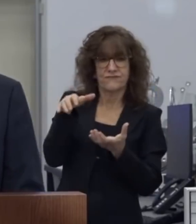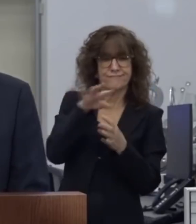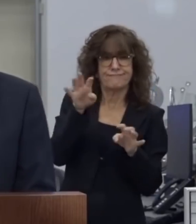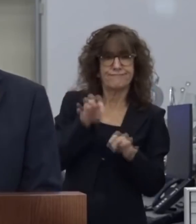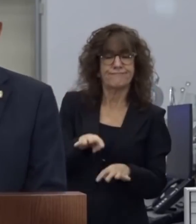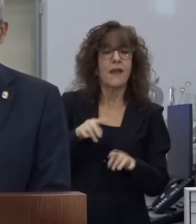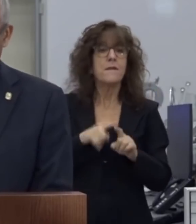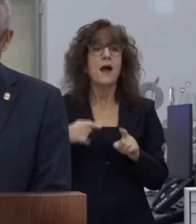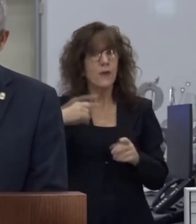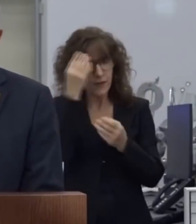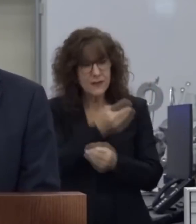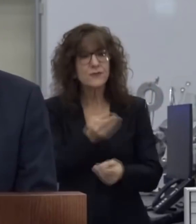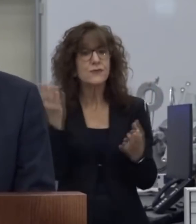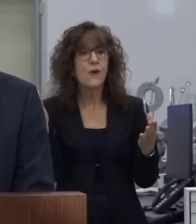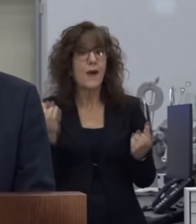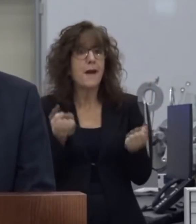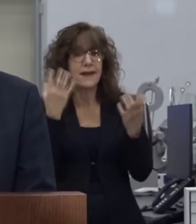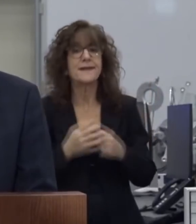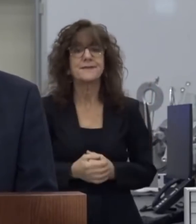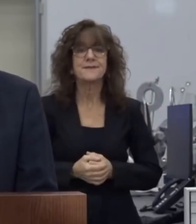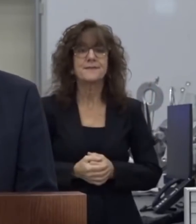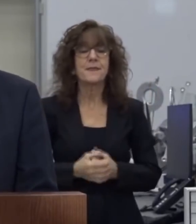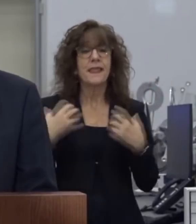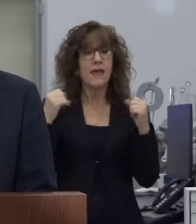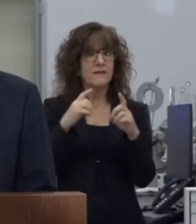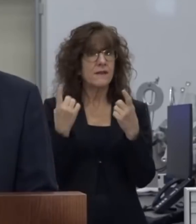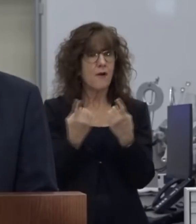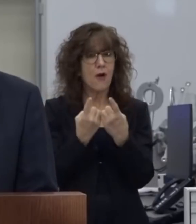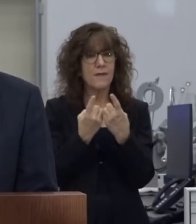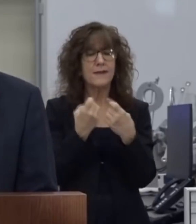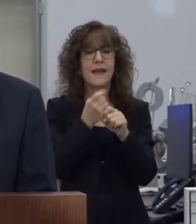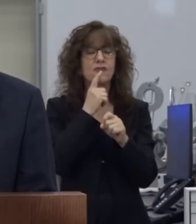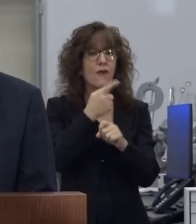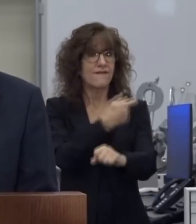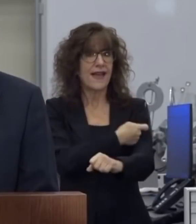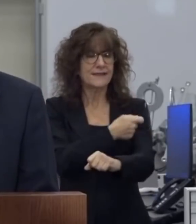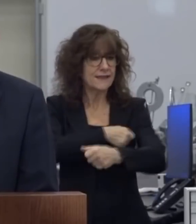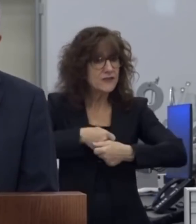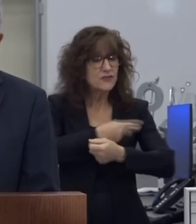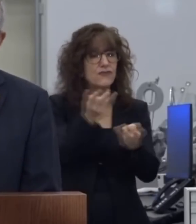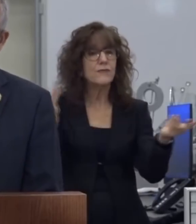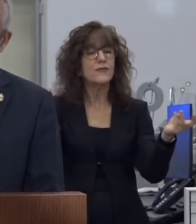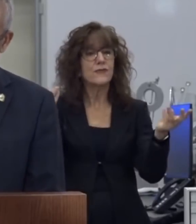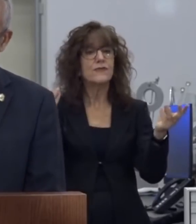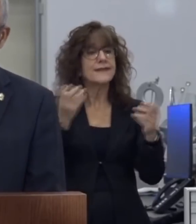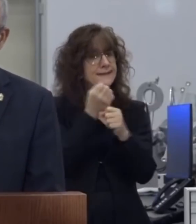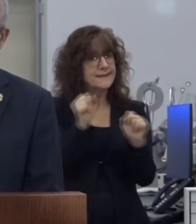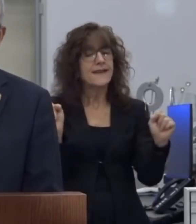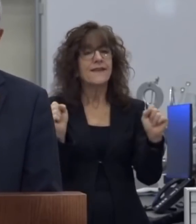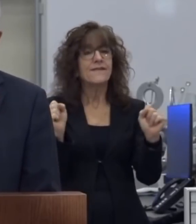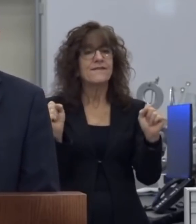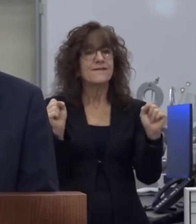County, but we'll keep you updated on that. The health department will make sure that the vaccine is distributed and administered in a safe